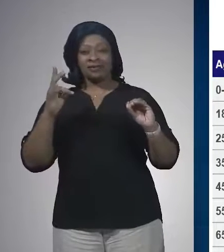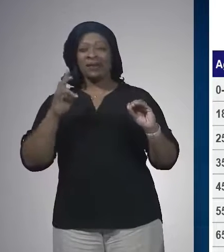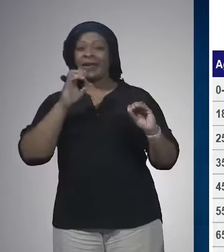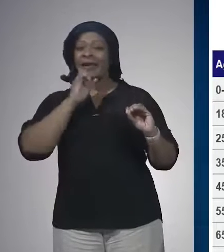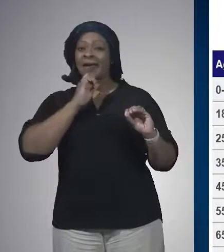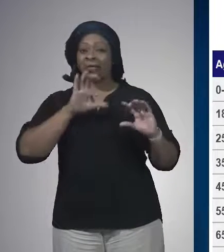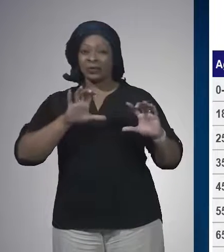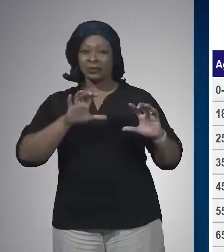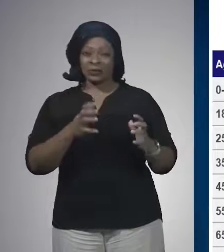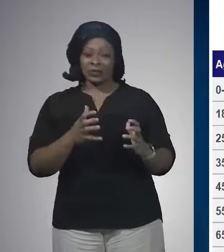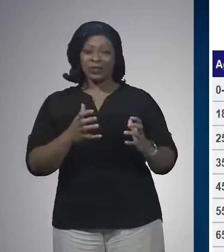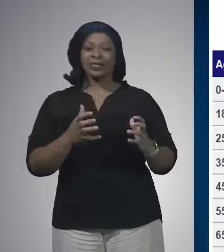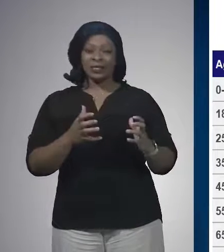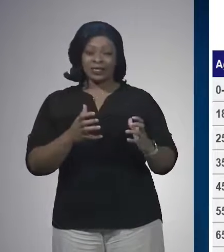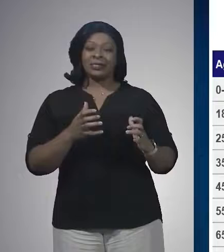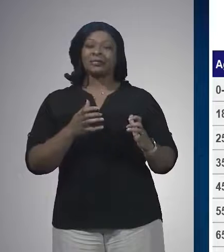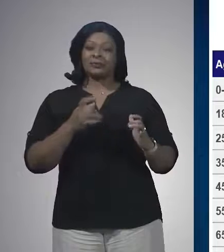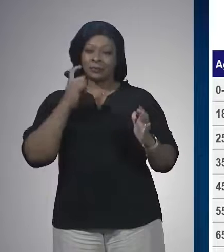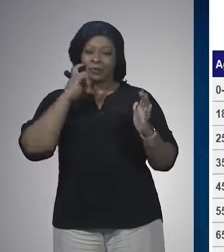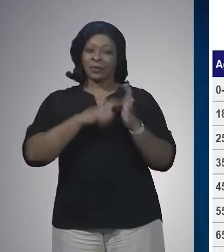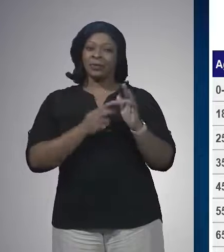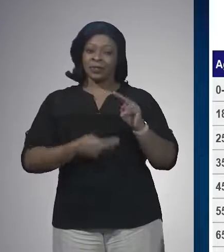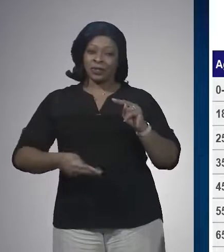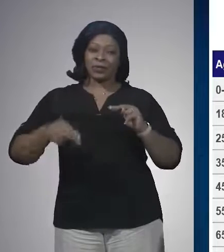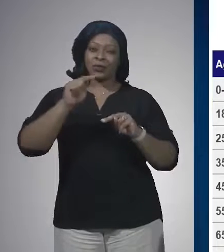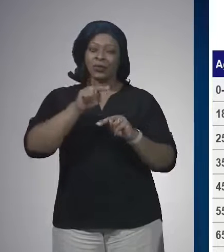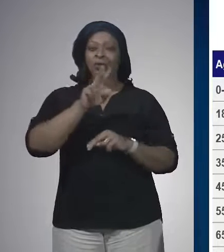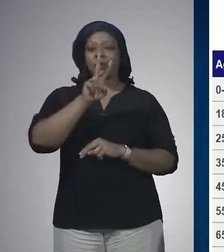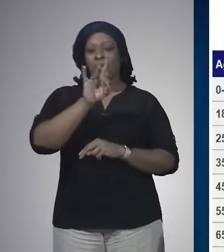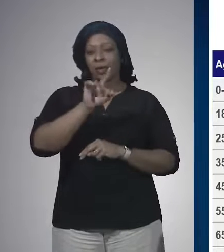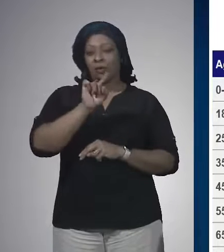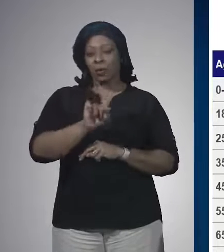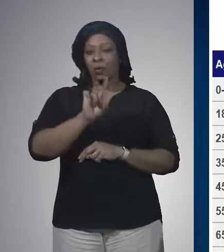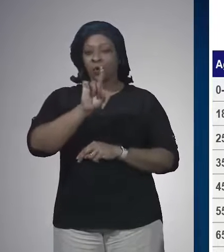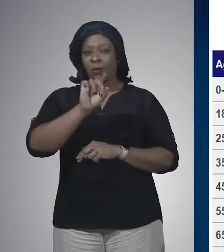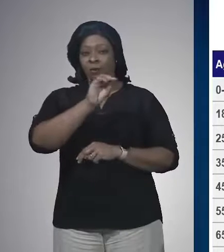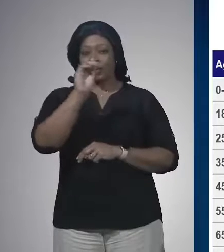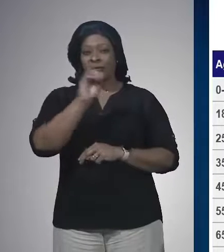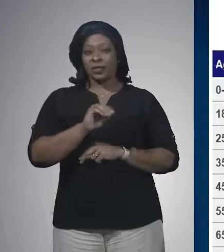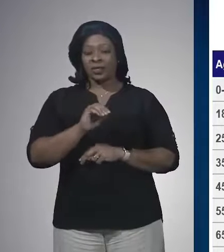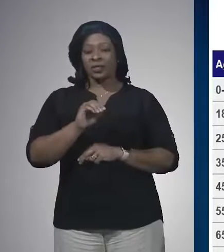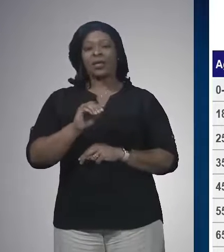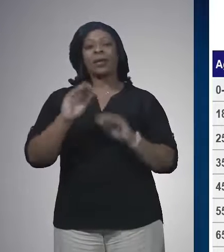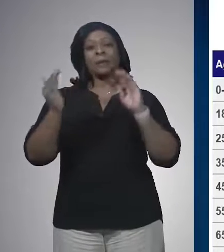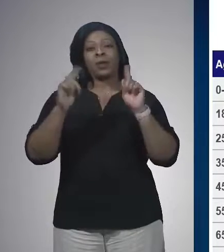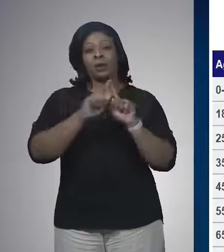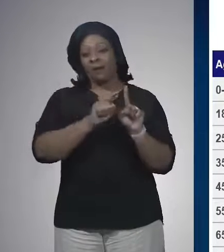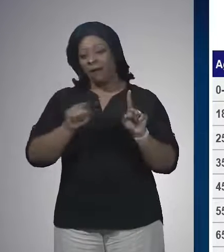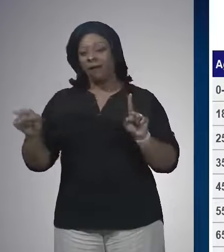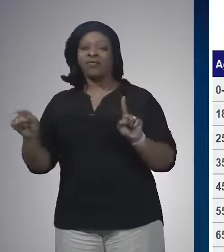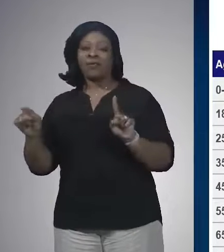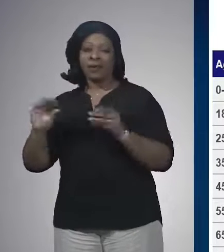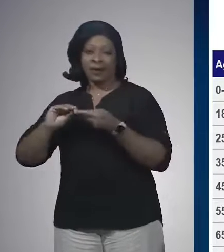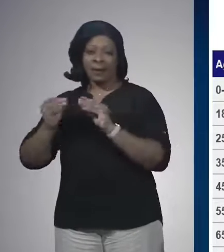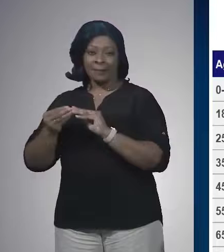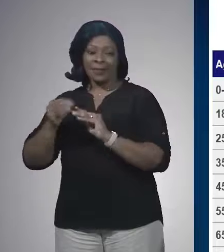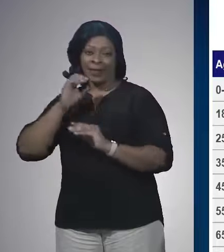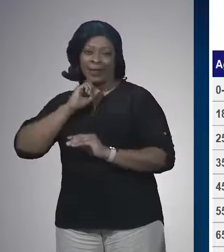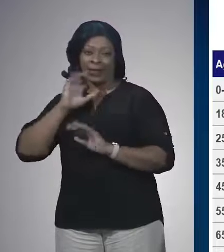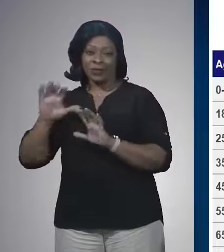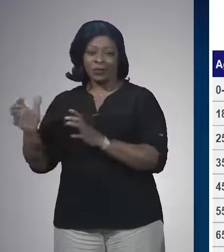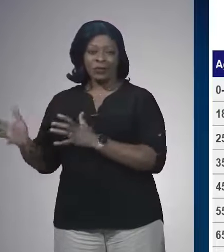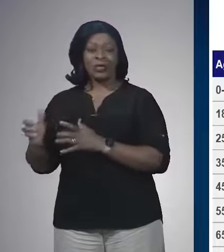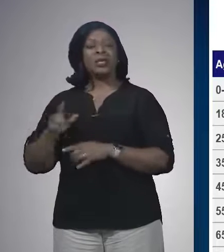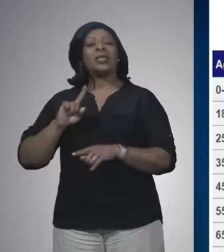age range has actually increased to 28.1% of all active cases. This supports the